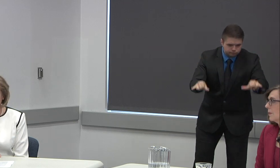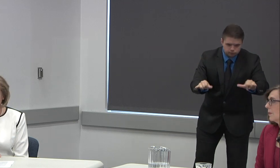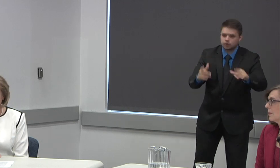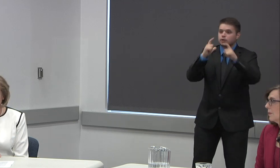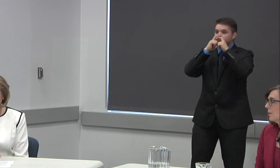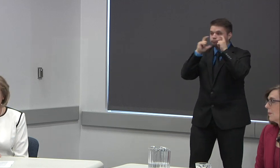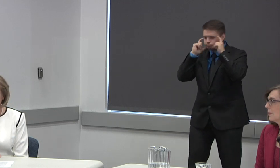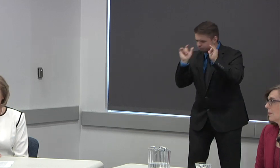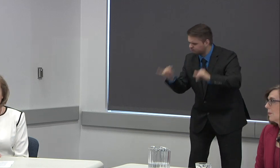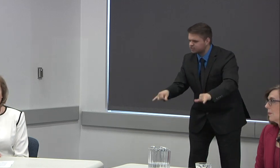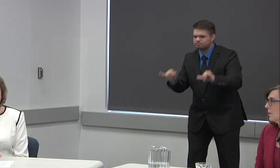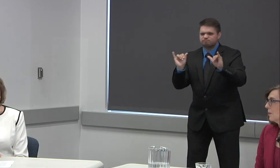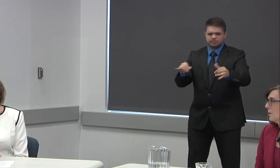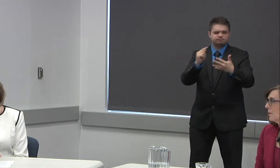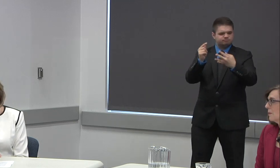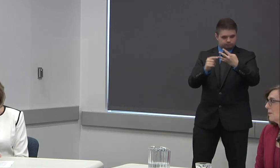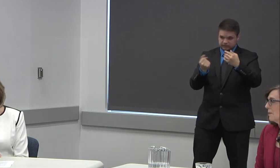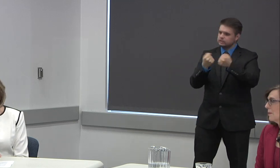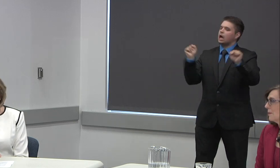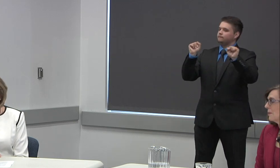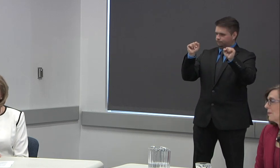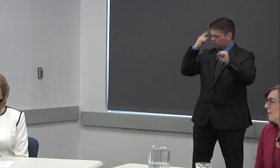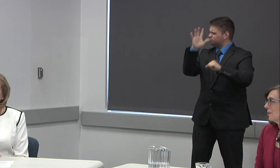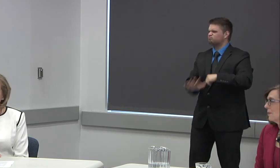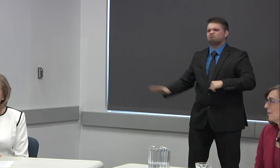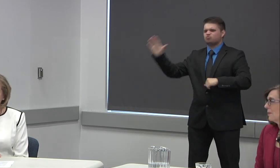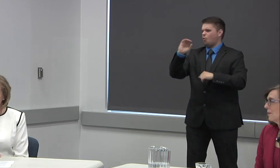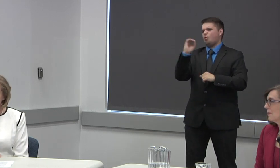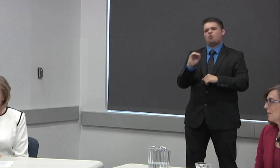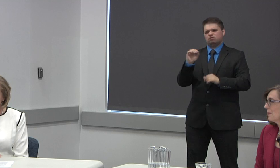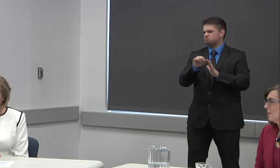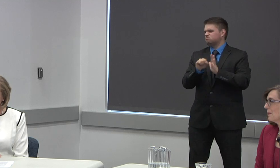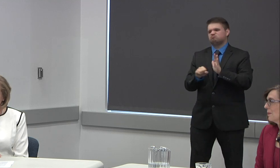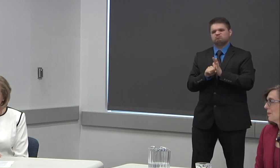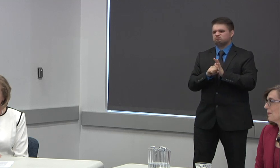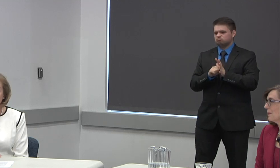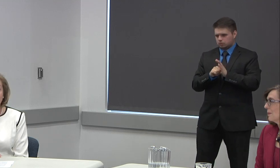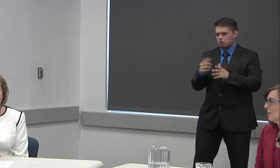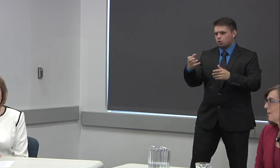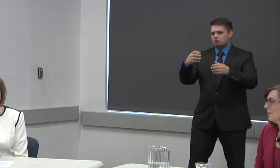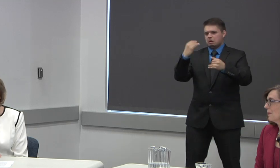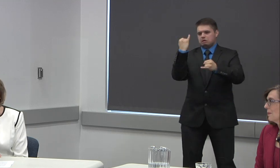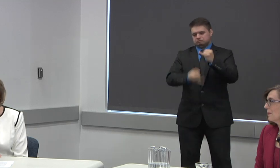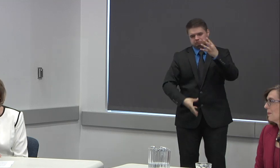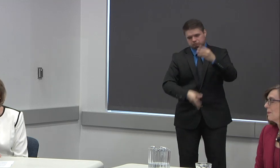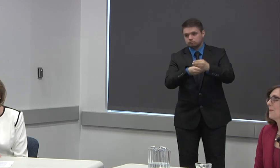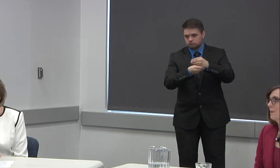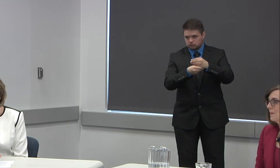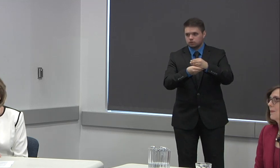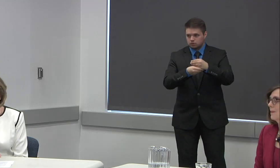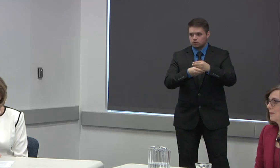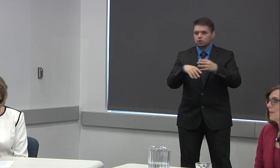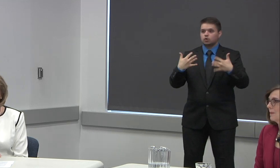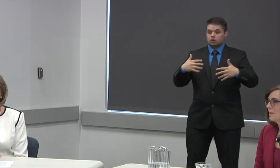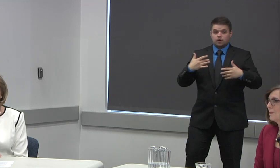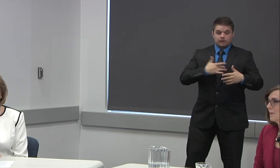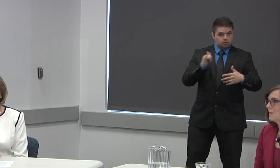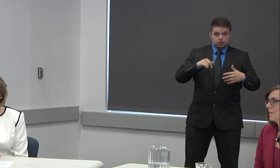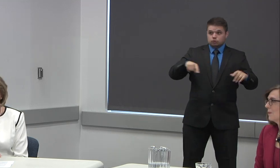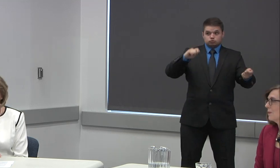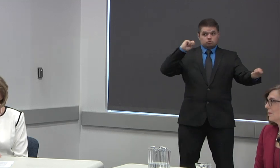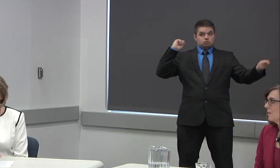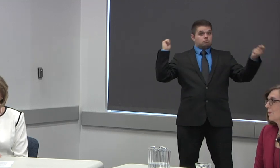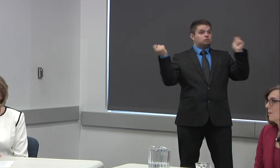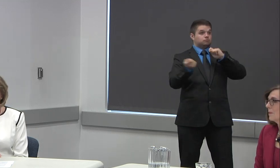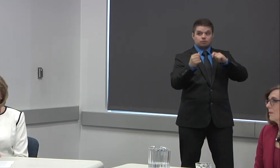safe. I want to end by saying again what a meaningful difference every Oregonian has made for their